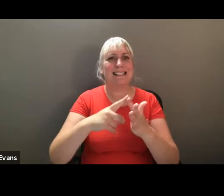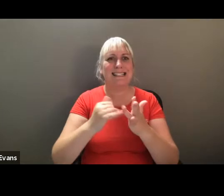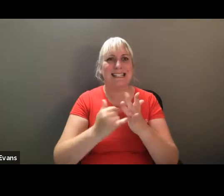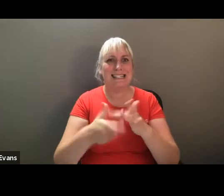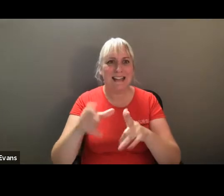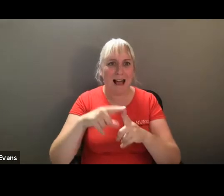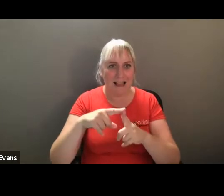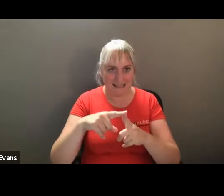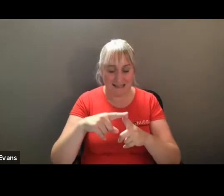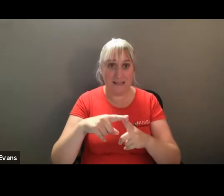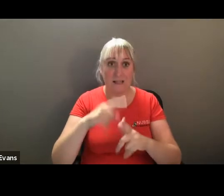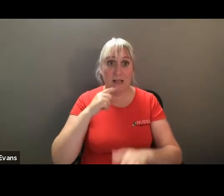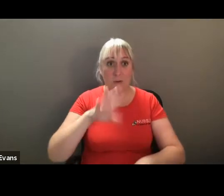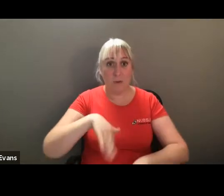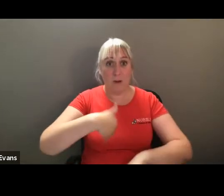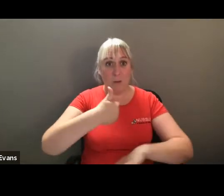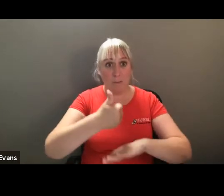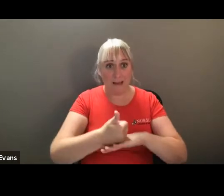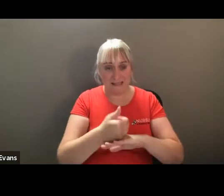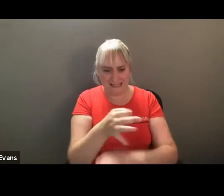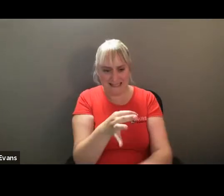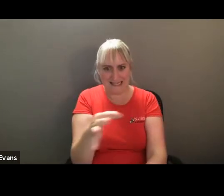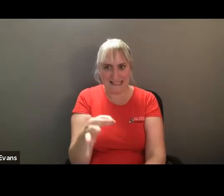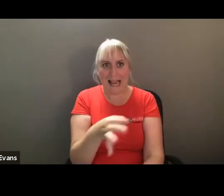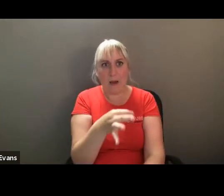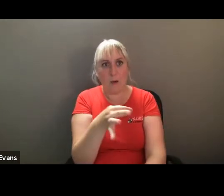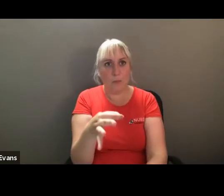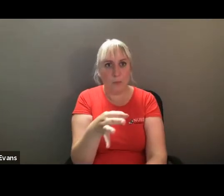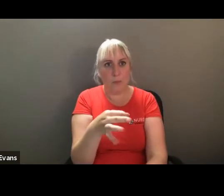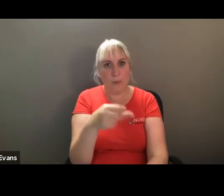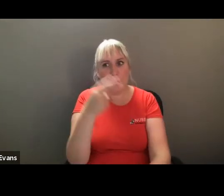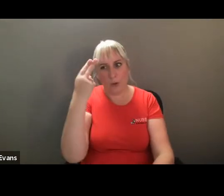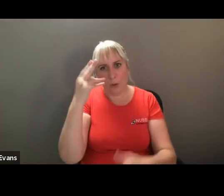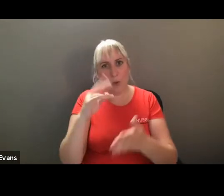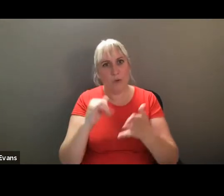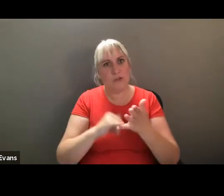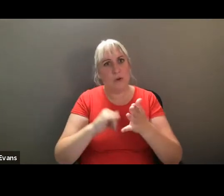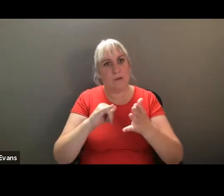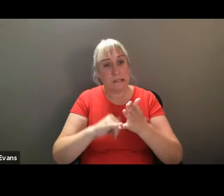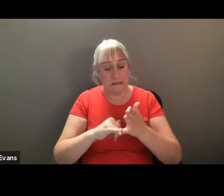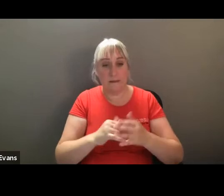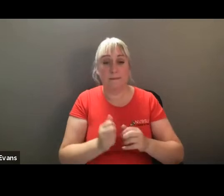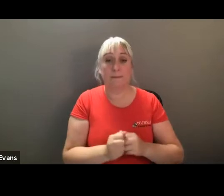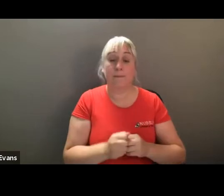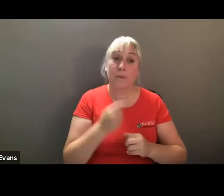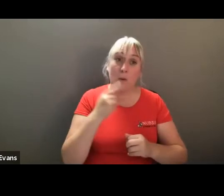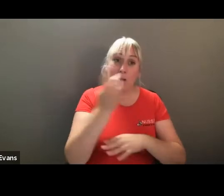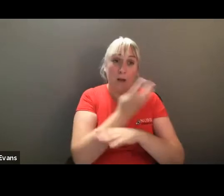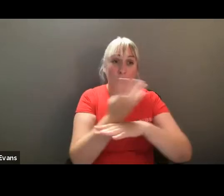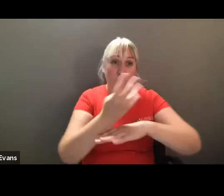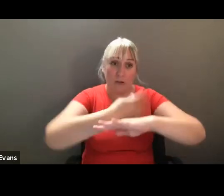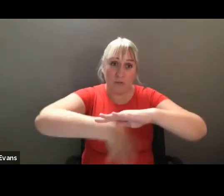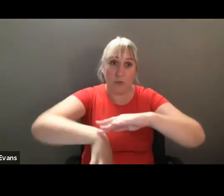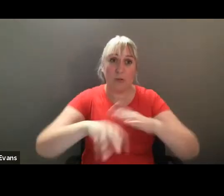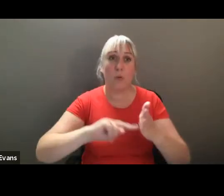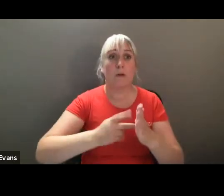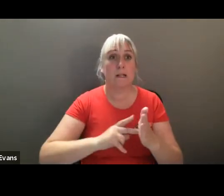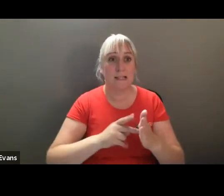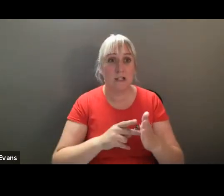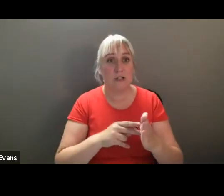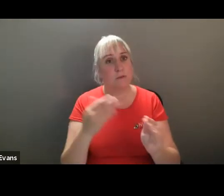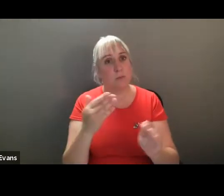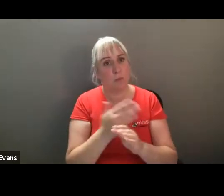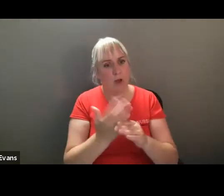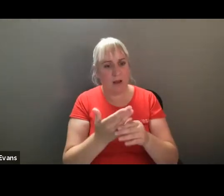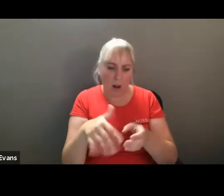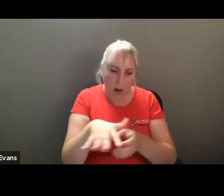a little town called Stockton-on-Tees. We're a grassroots organisation, and we work both on a local